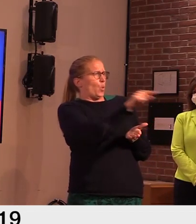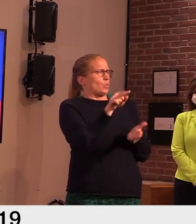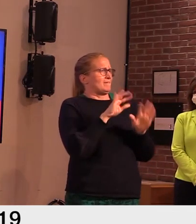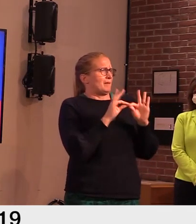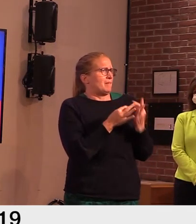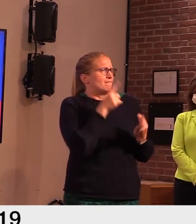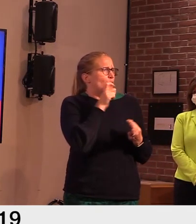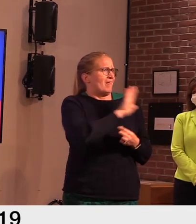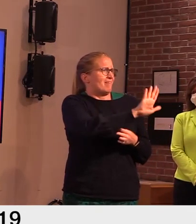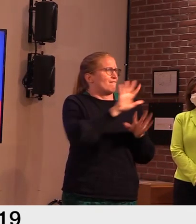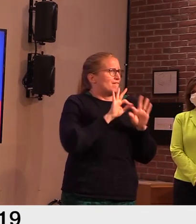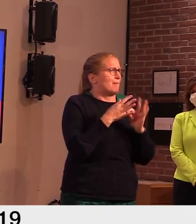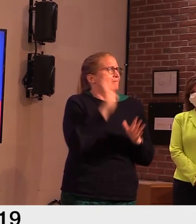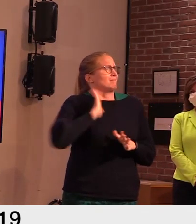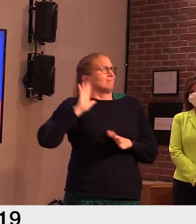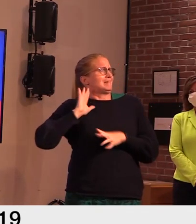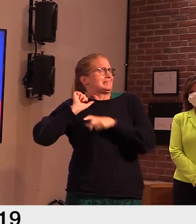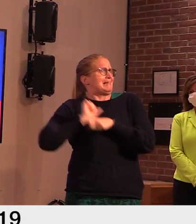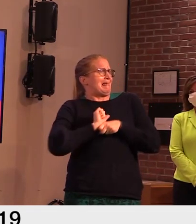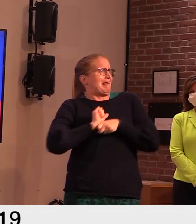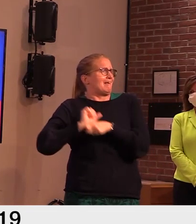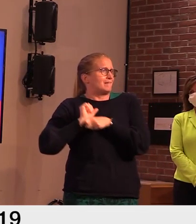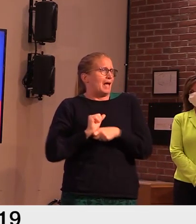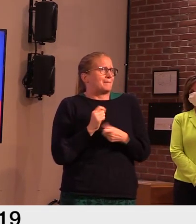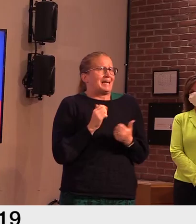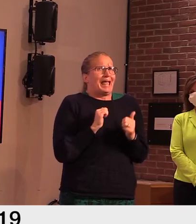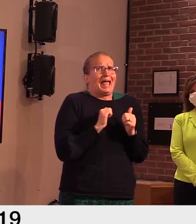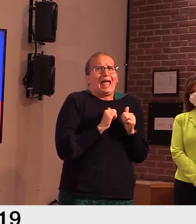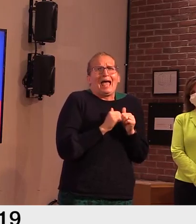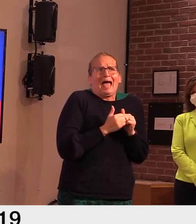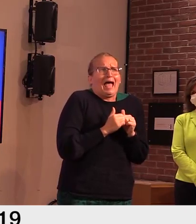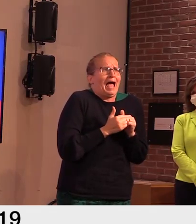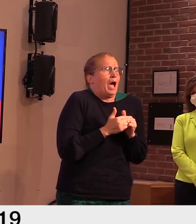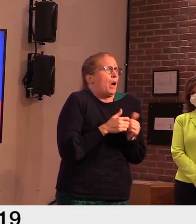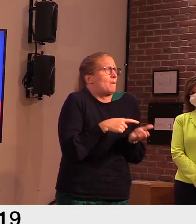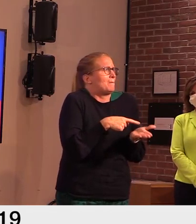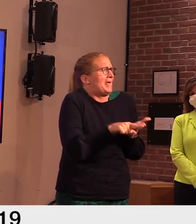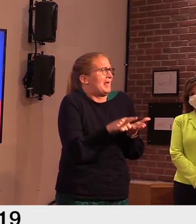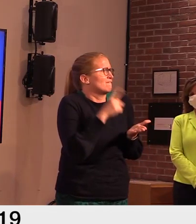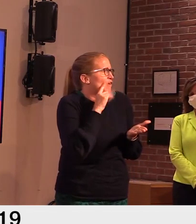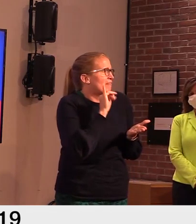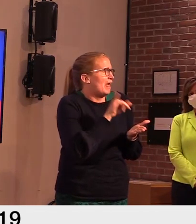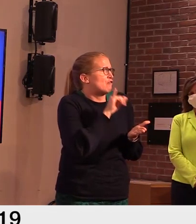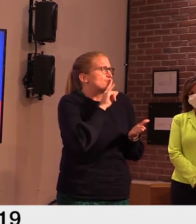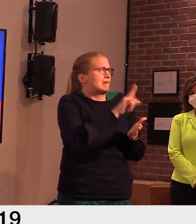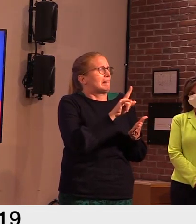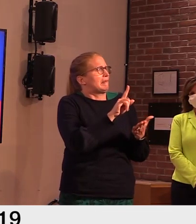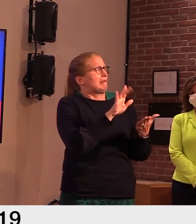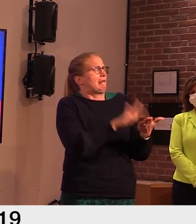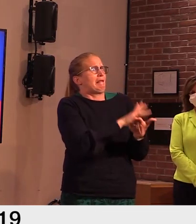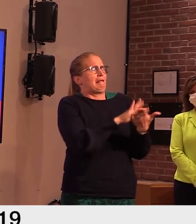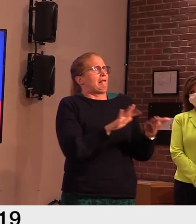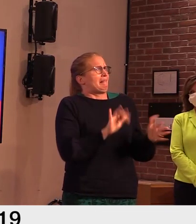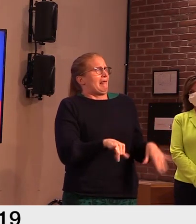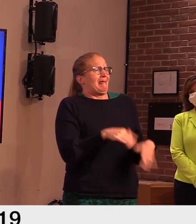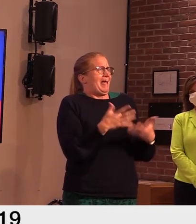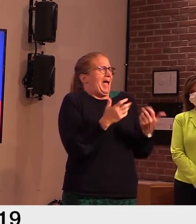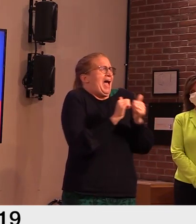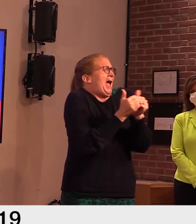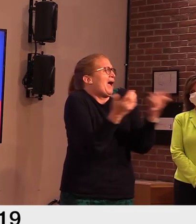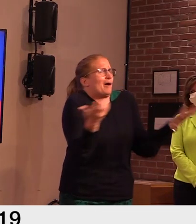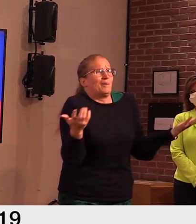think that in itself is a huge step. And I'm not sure how you would